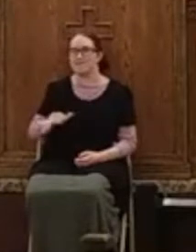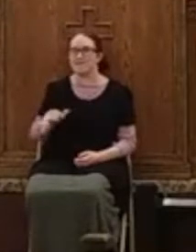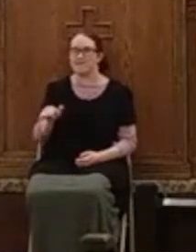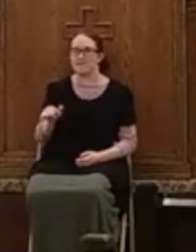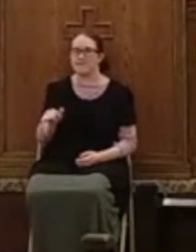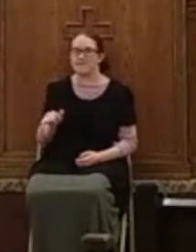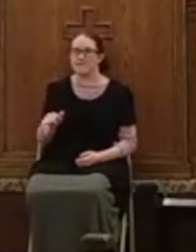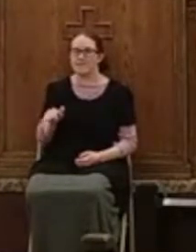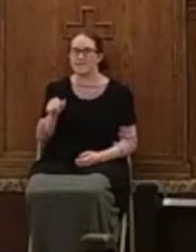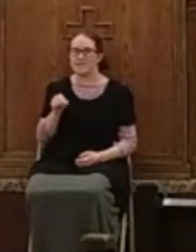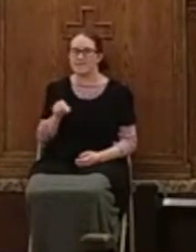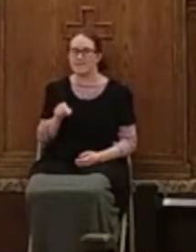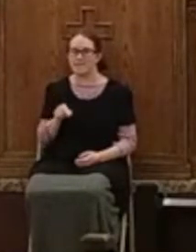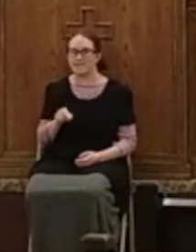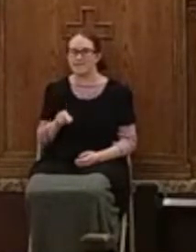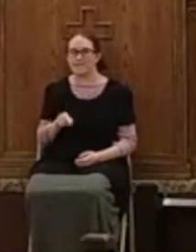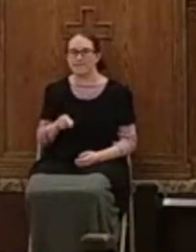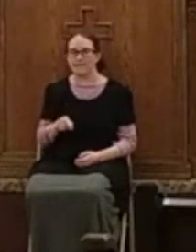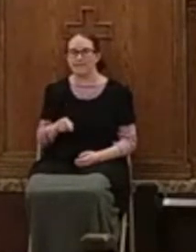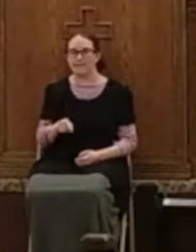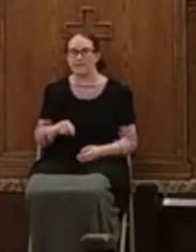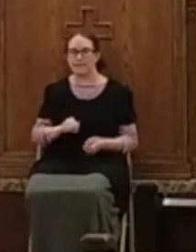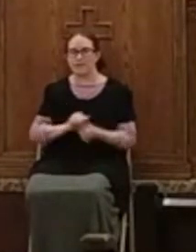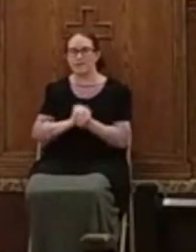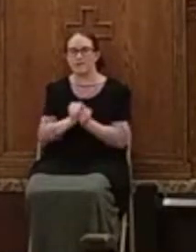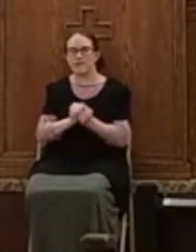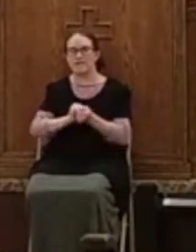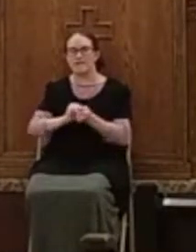Forever them that are sanctified.